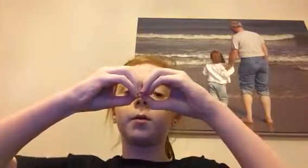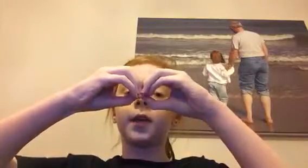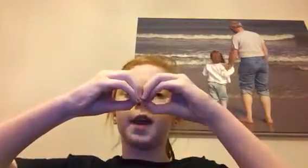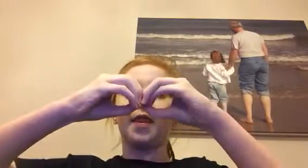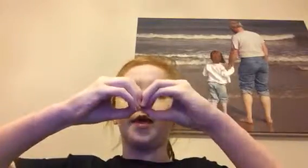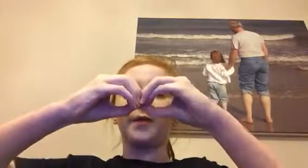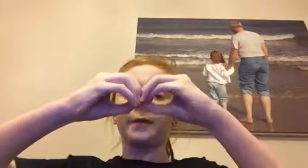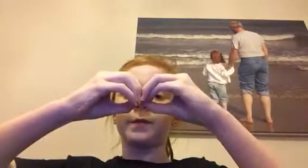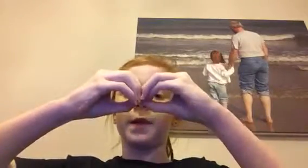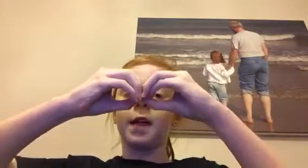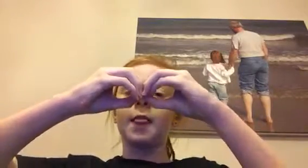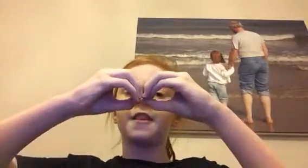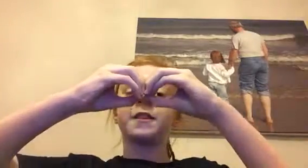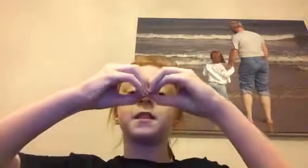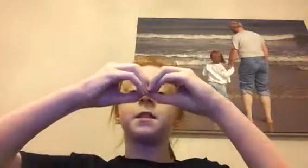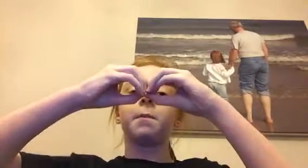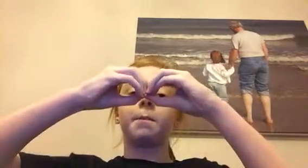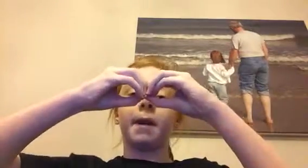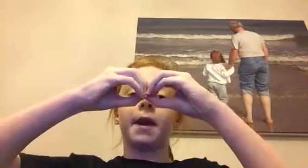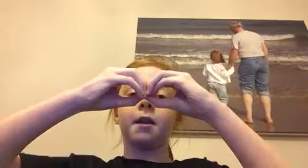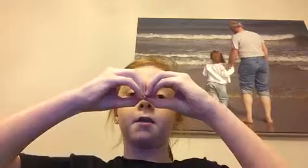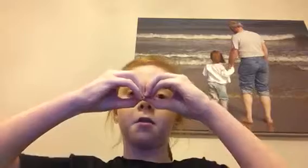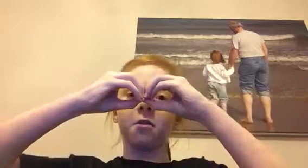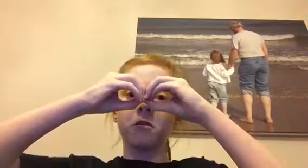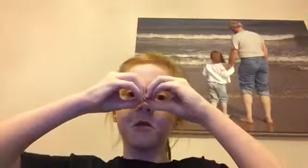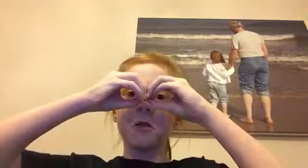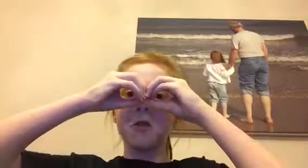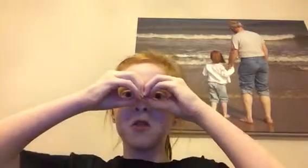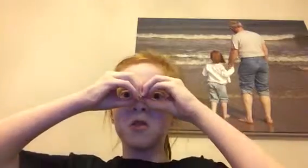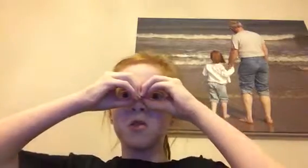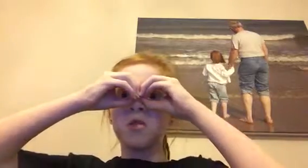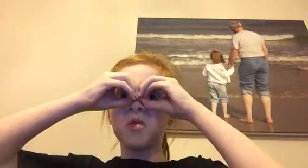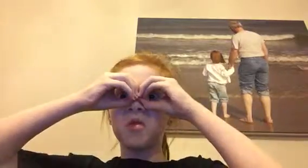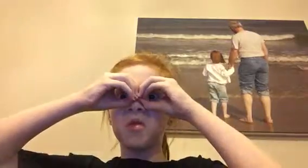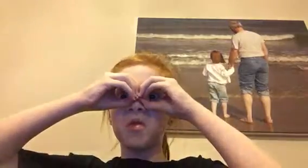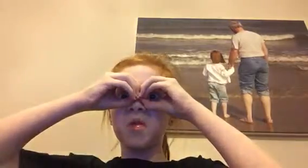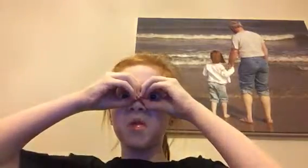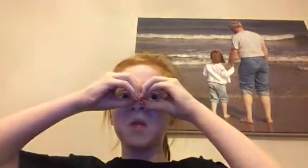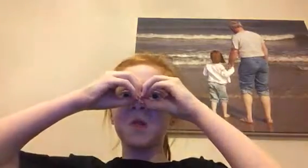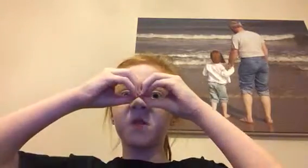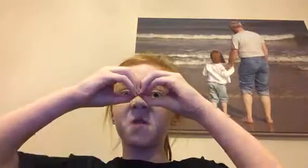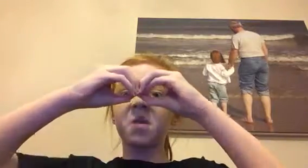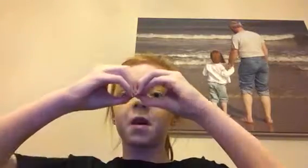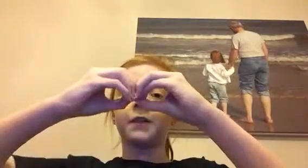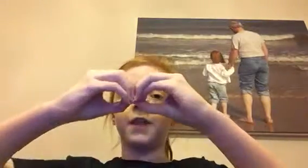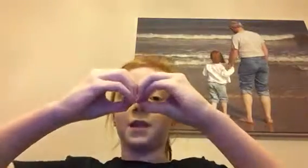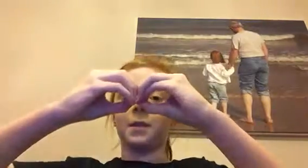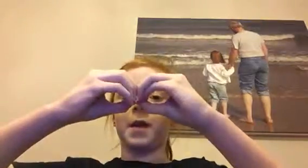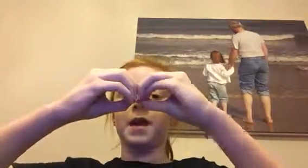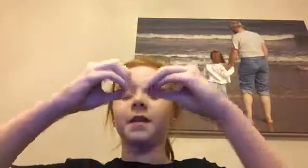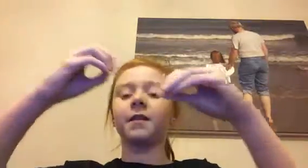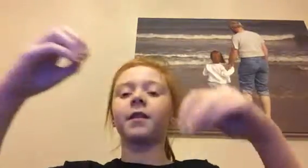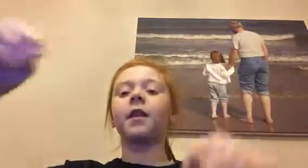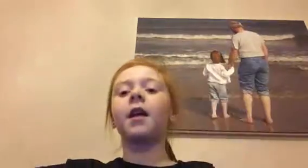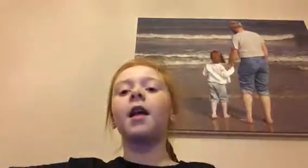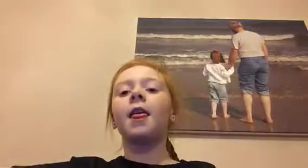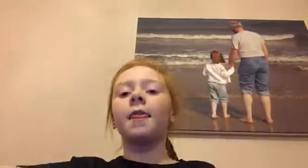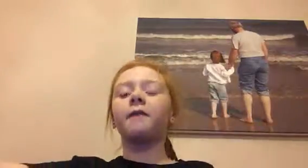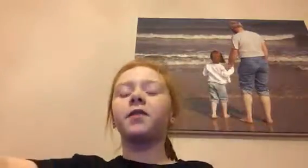them together this is b this is b then